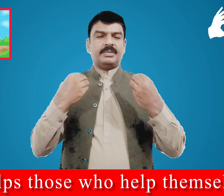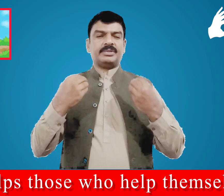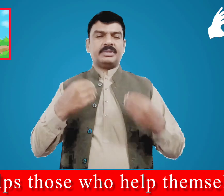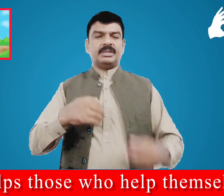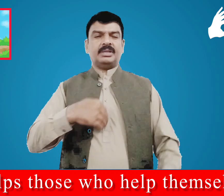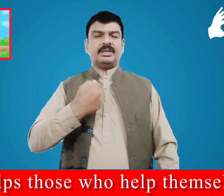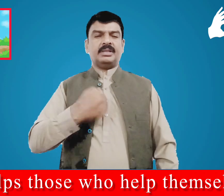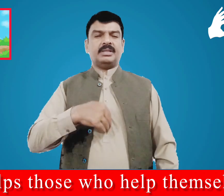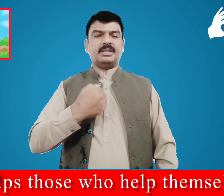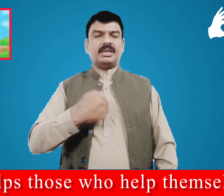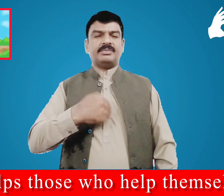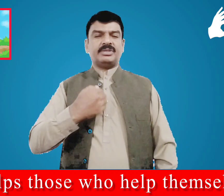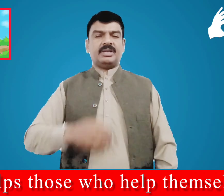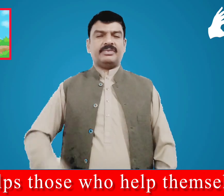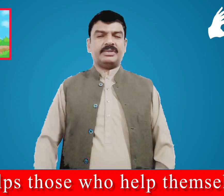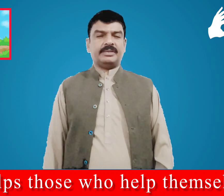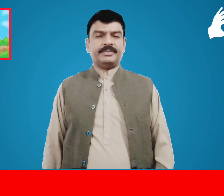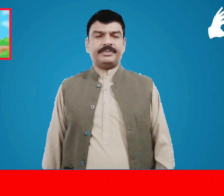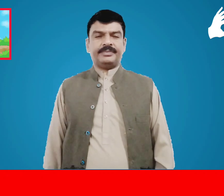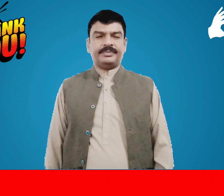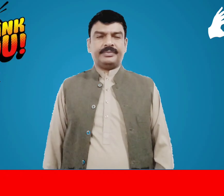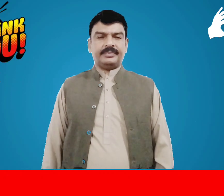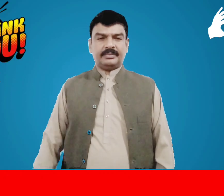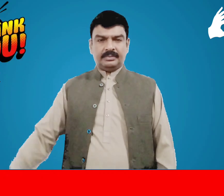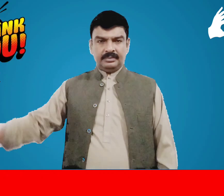helps themselves.